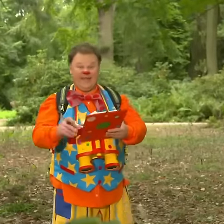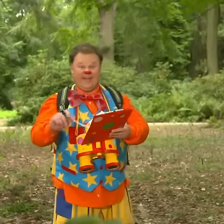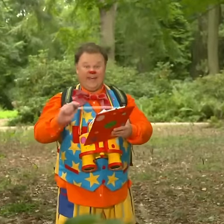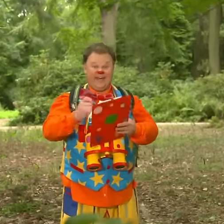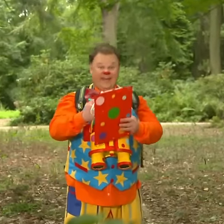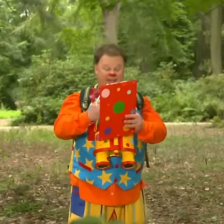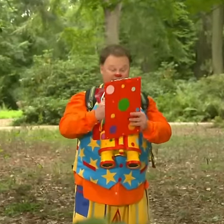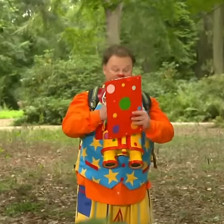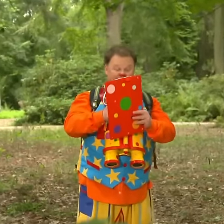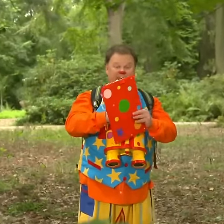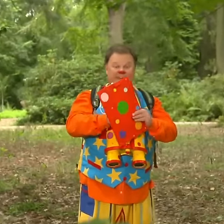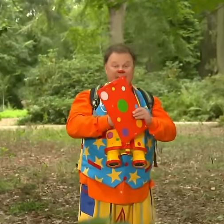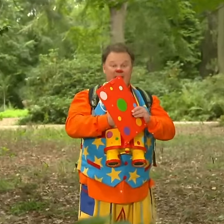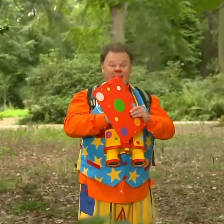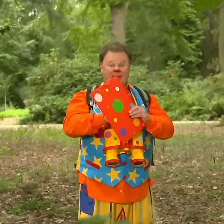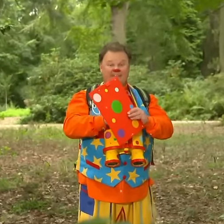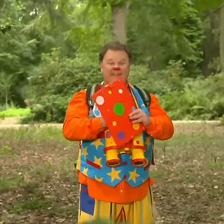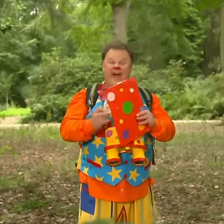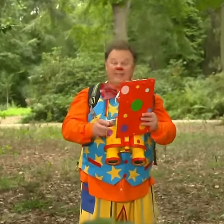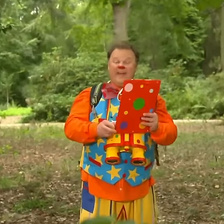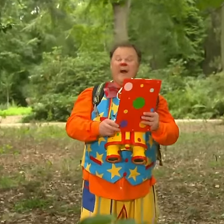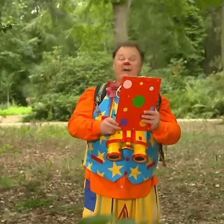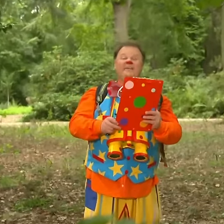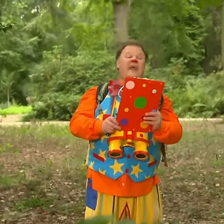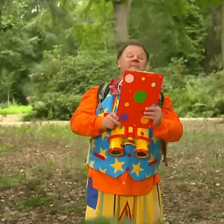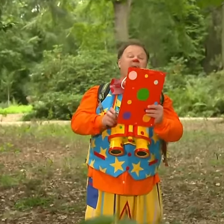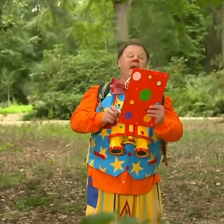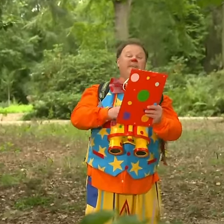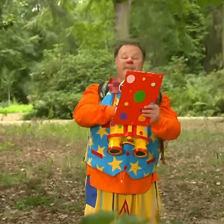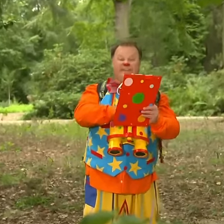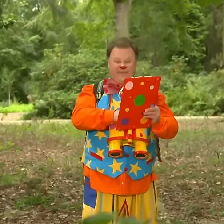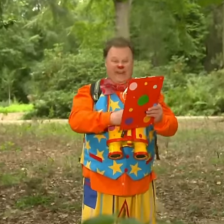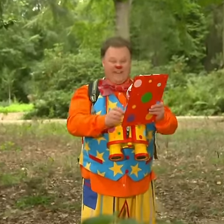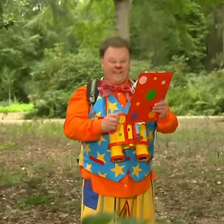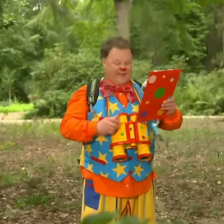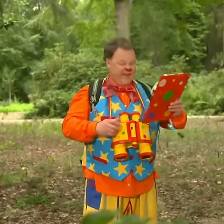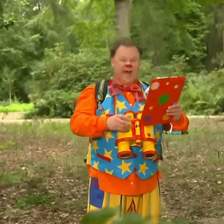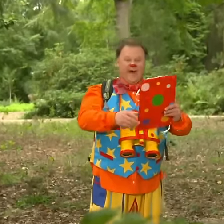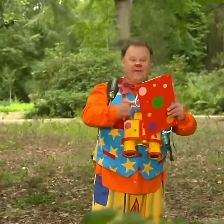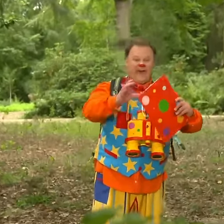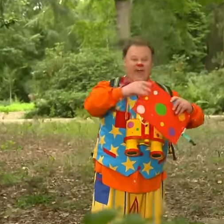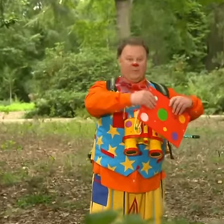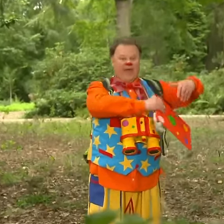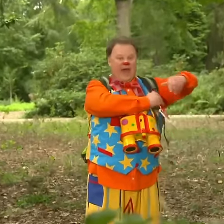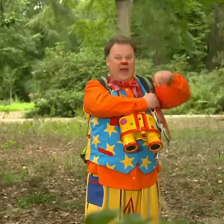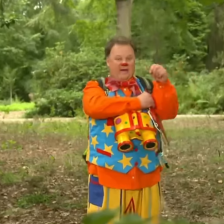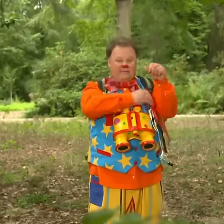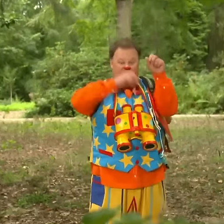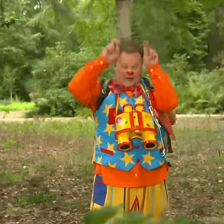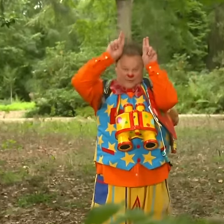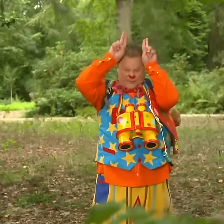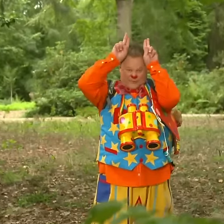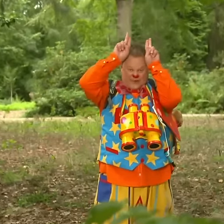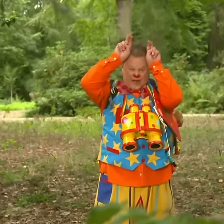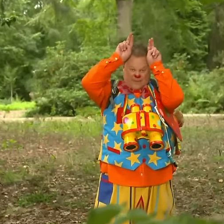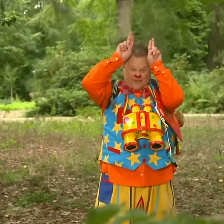spot now, Mr. Tumble. Yes, and then our nature hunt is finished. OK, we have a rabbit